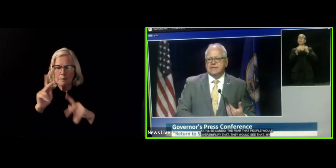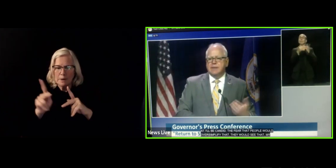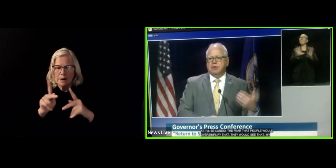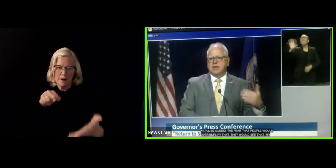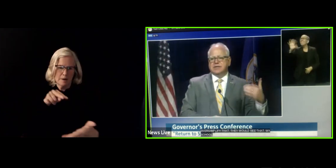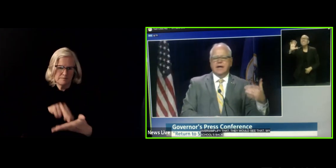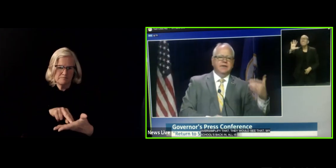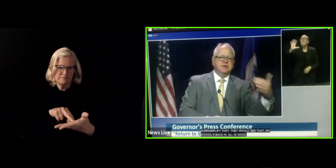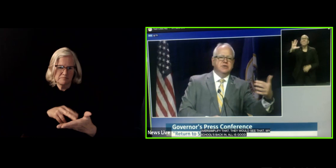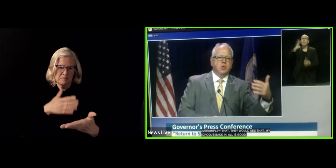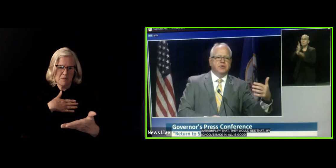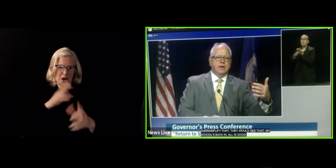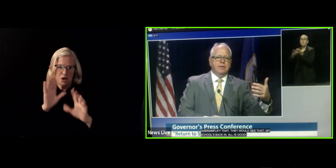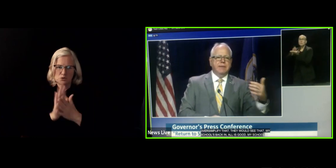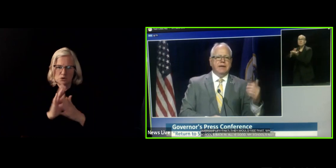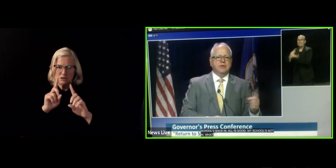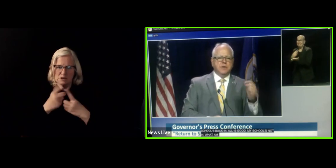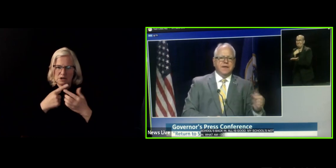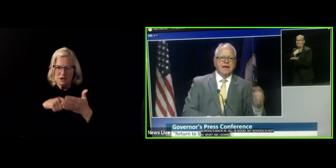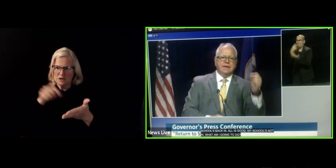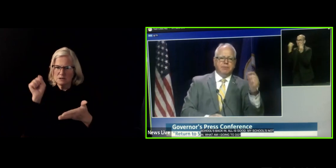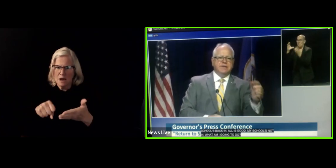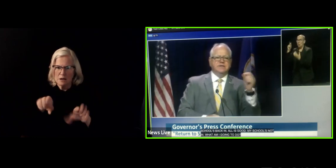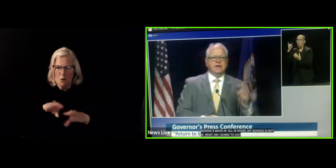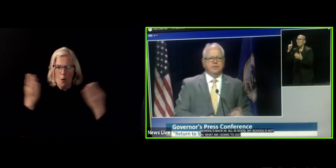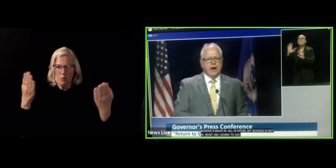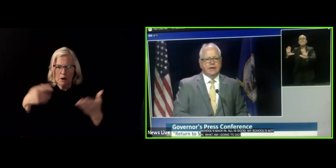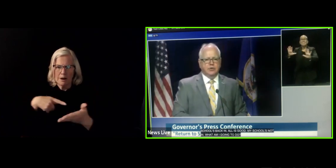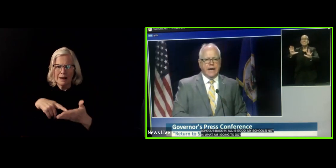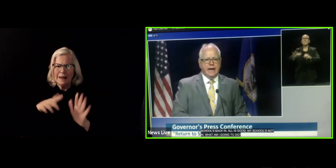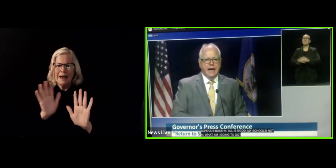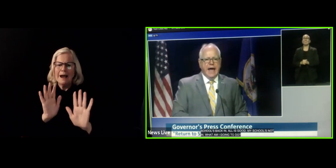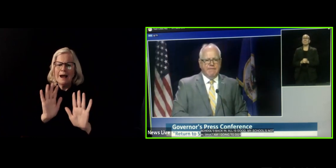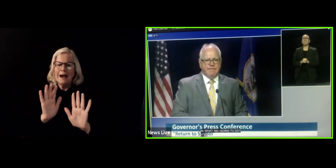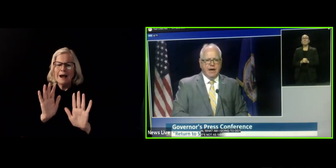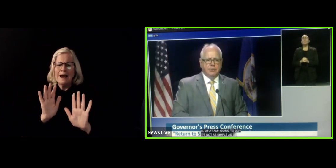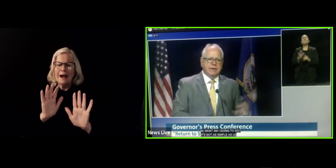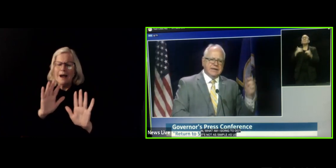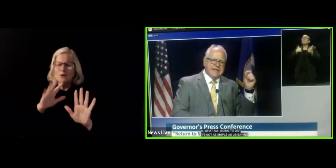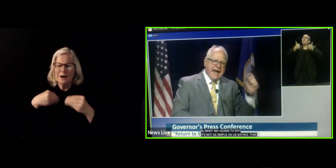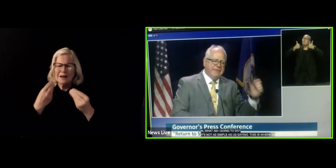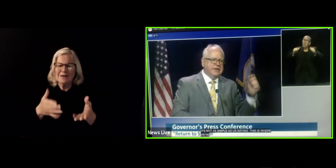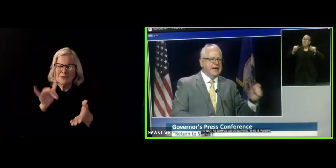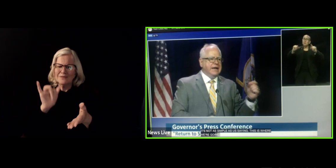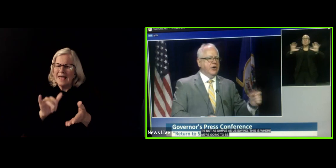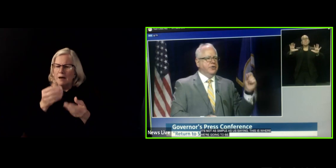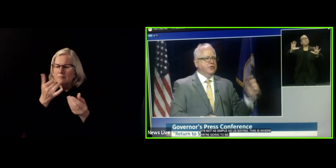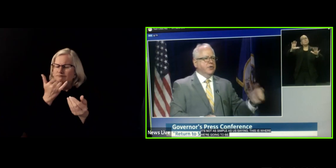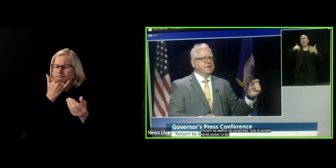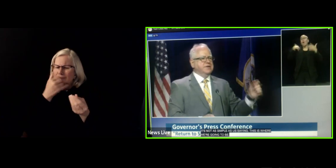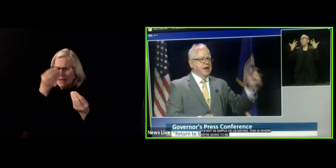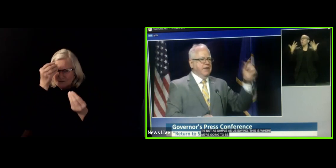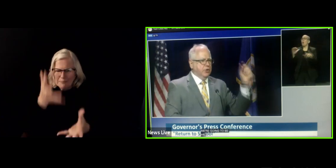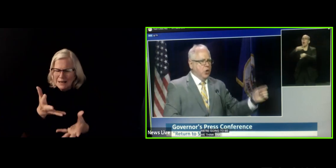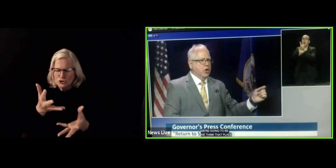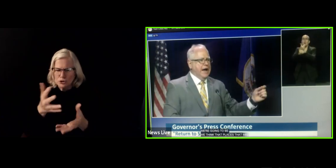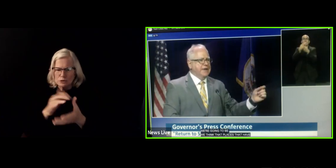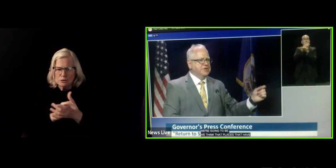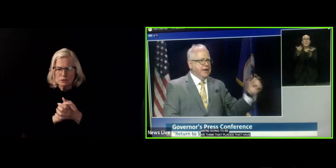as simple as us saying this is where it's going to be, because we think that places that have tried to do that have failed because they haven't taken in all the nuances of